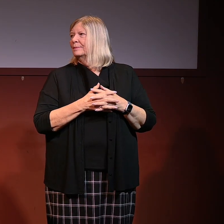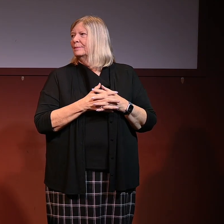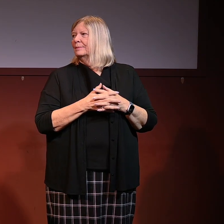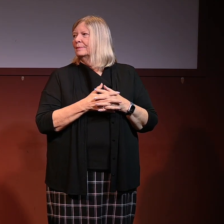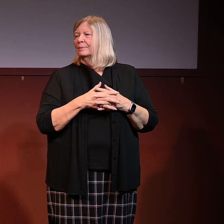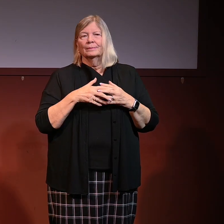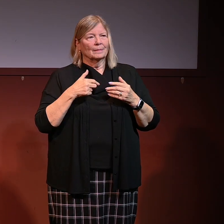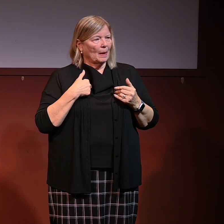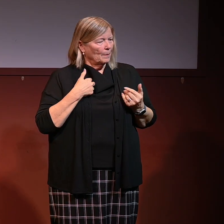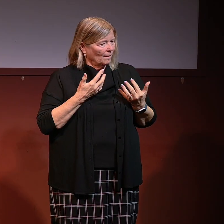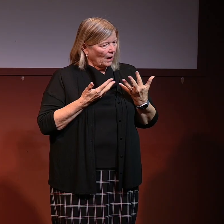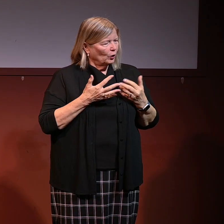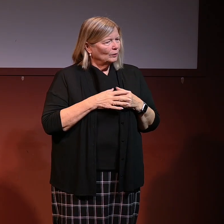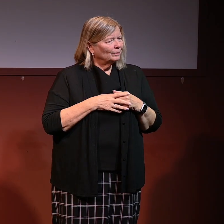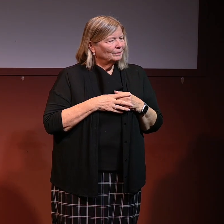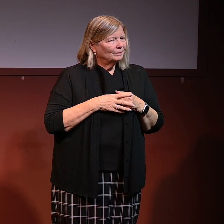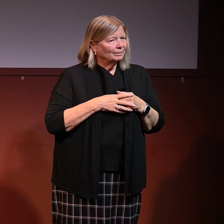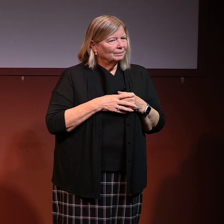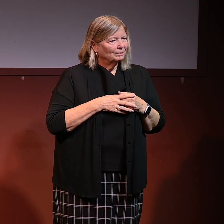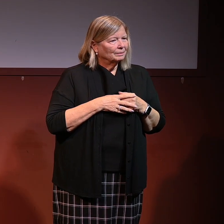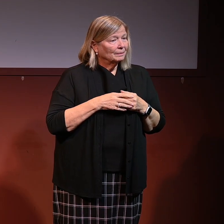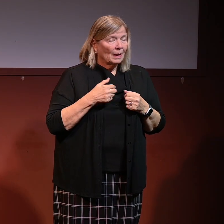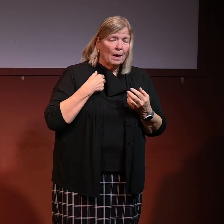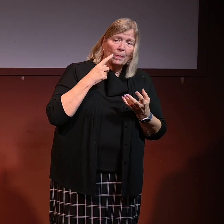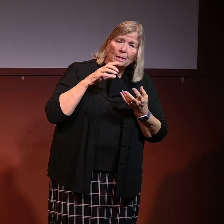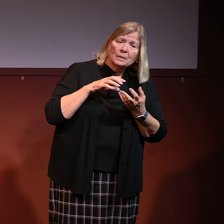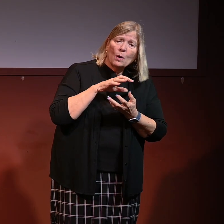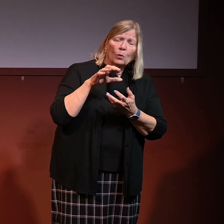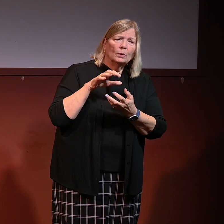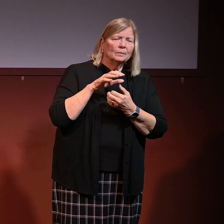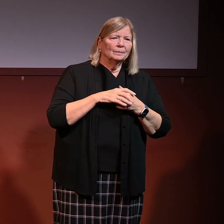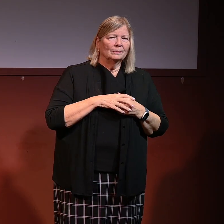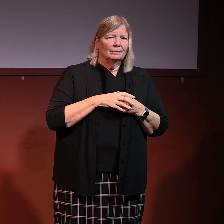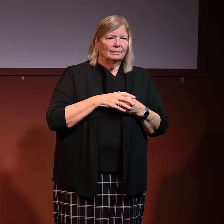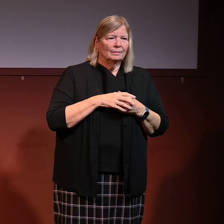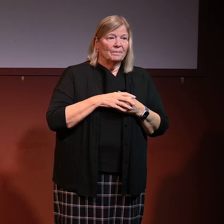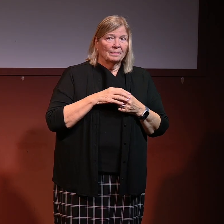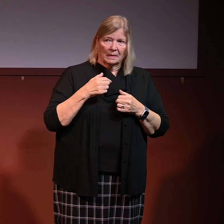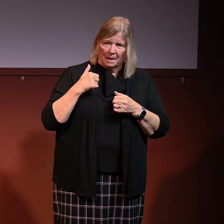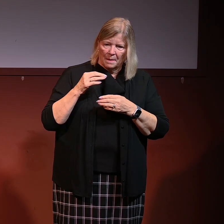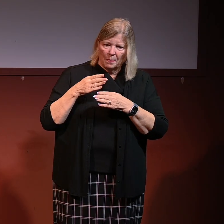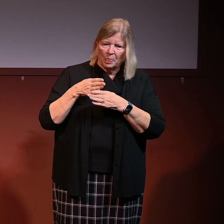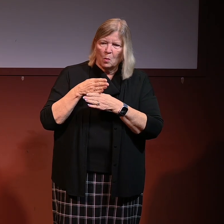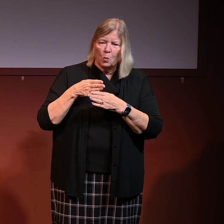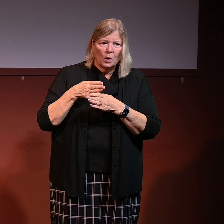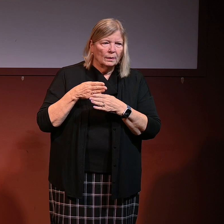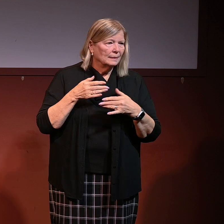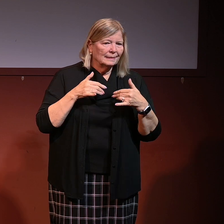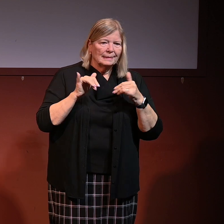I am the fire. I am the smoke. I am the wood that's still